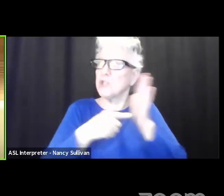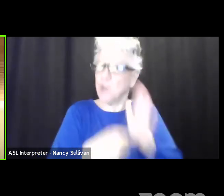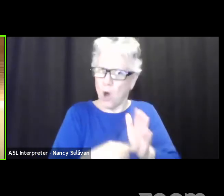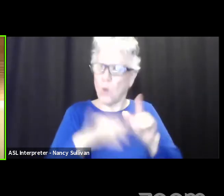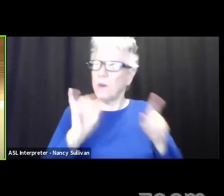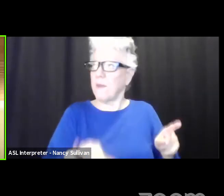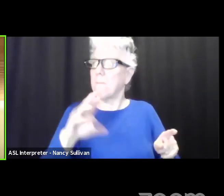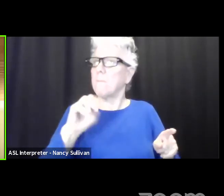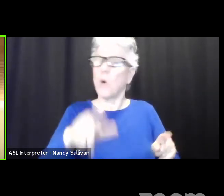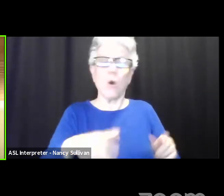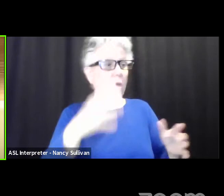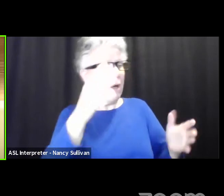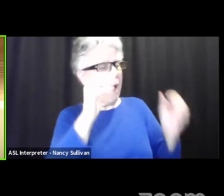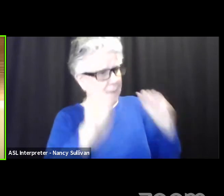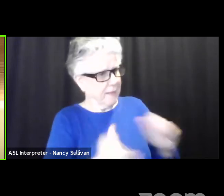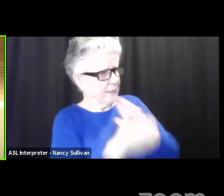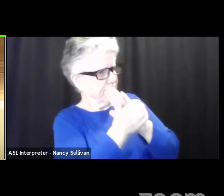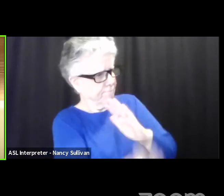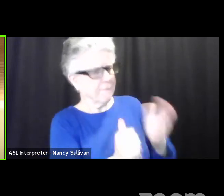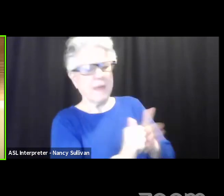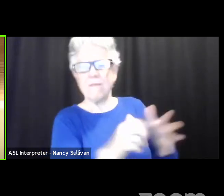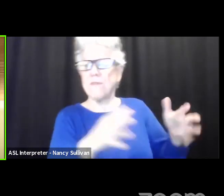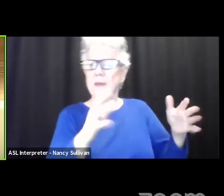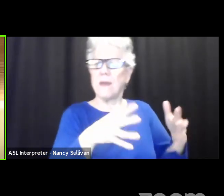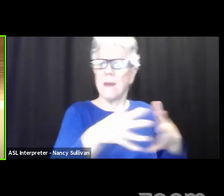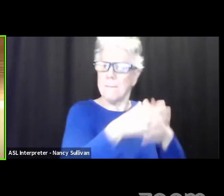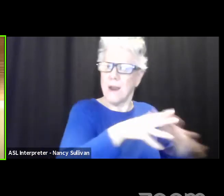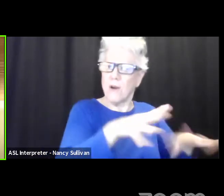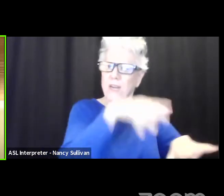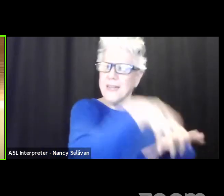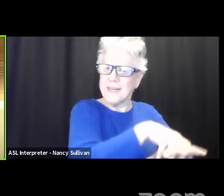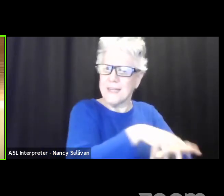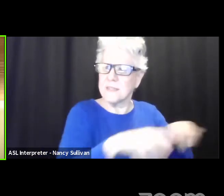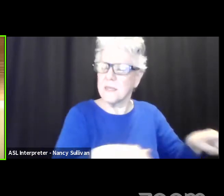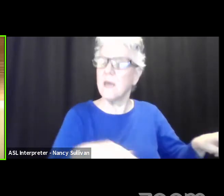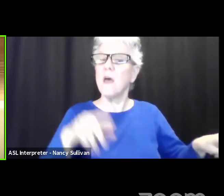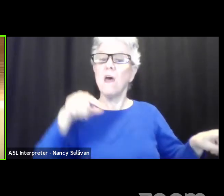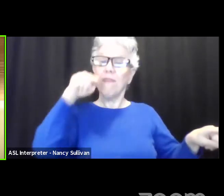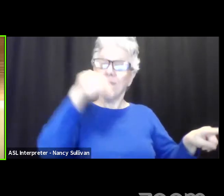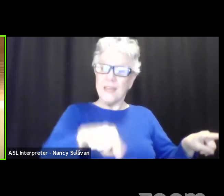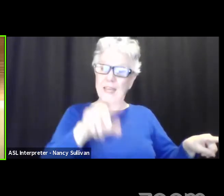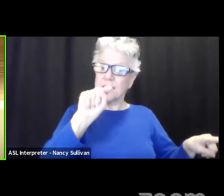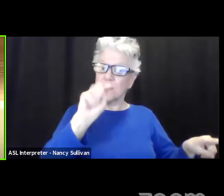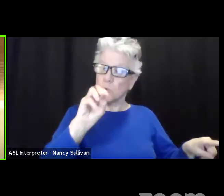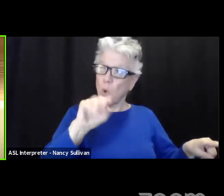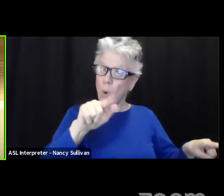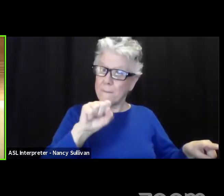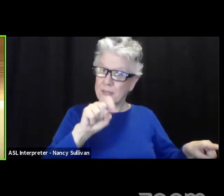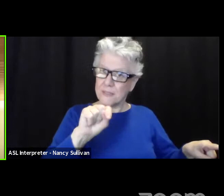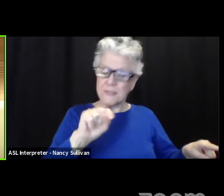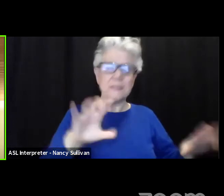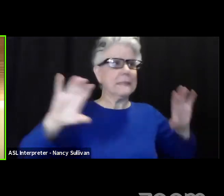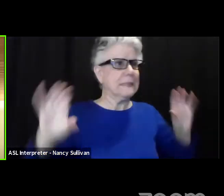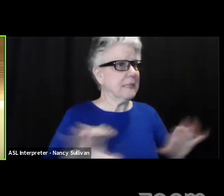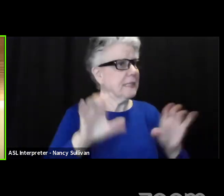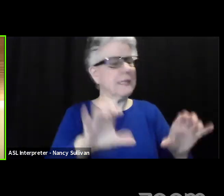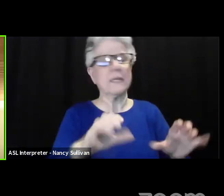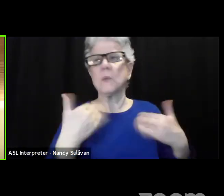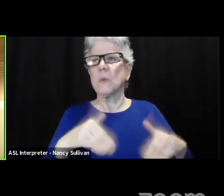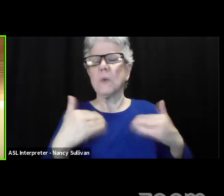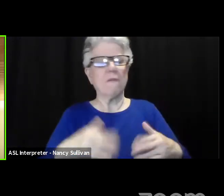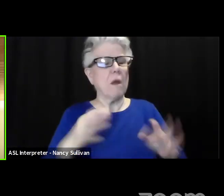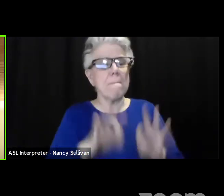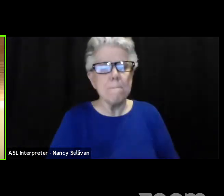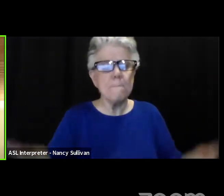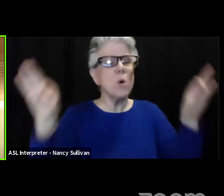moral aptitude of the Amerindians. And in doing so, these Thomists carried out a monumental and historically consequential